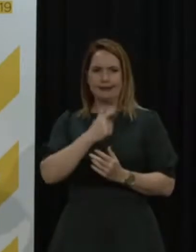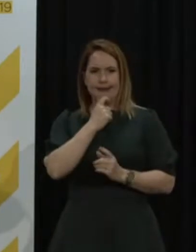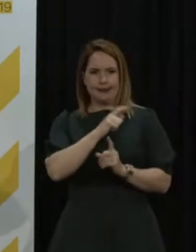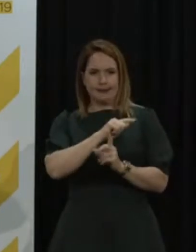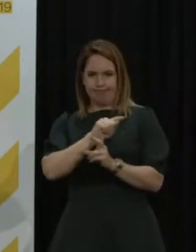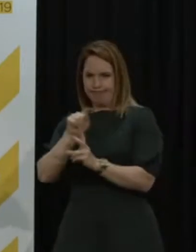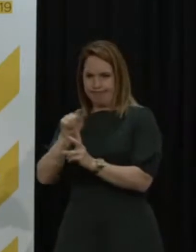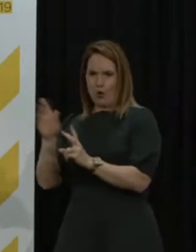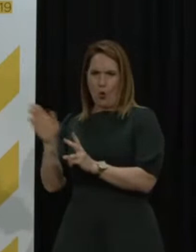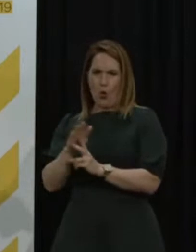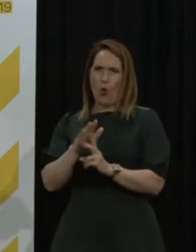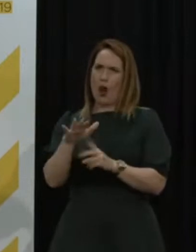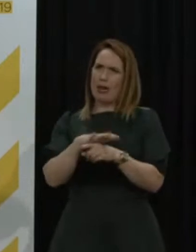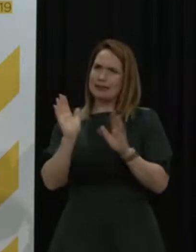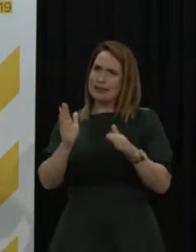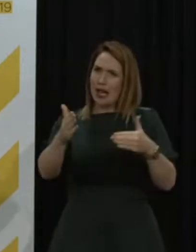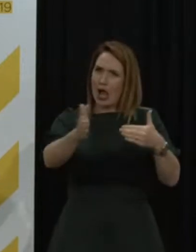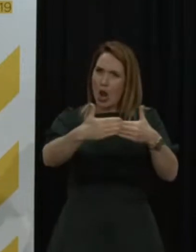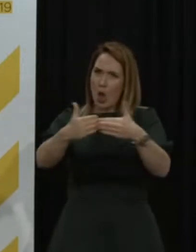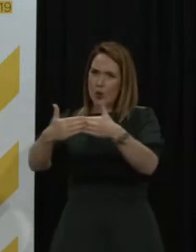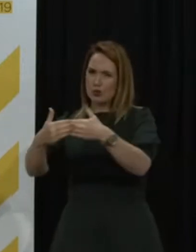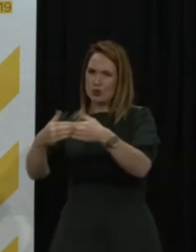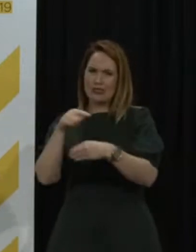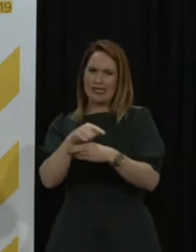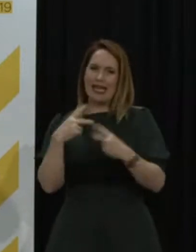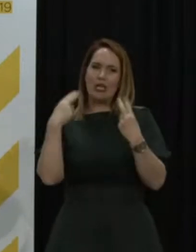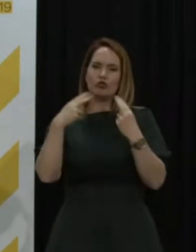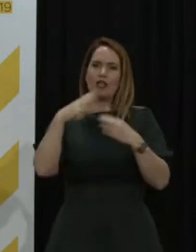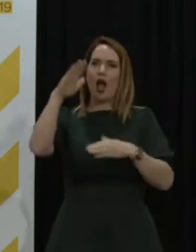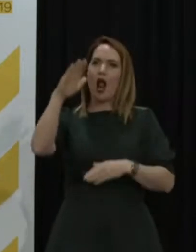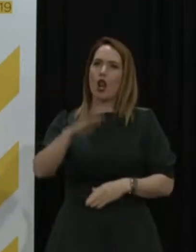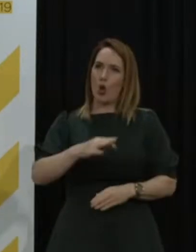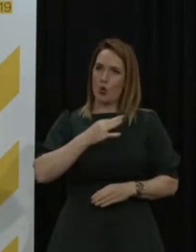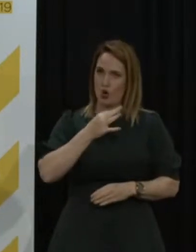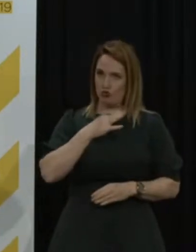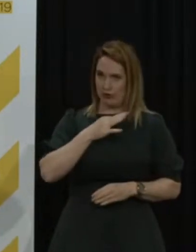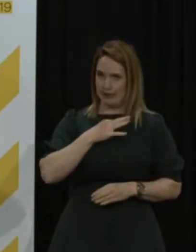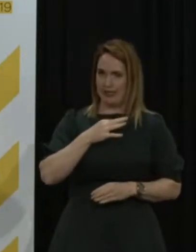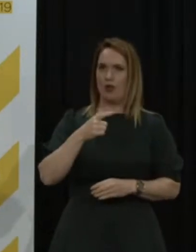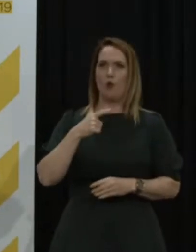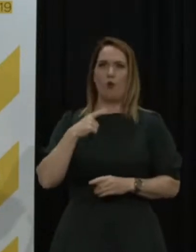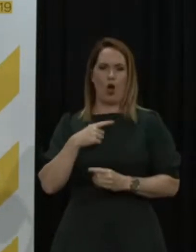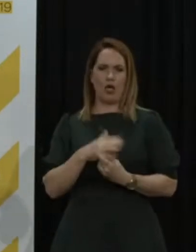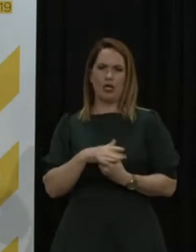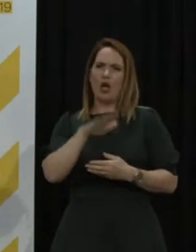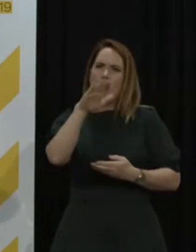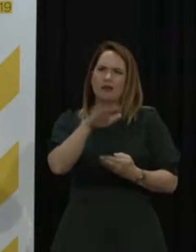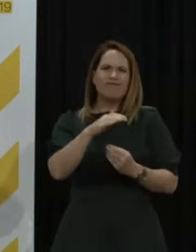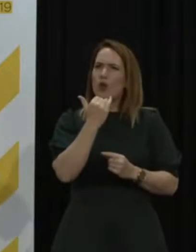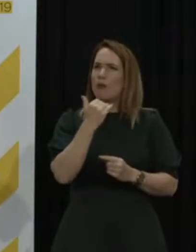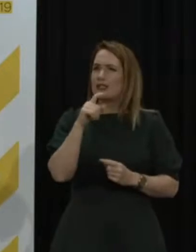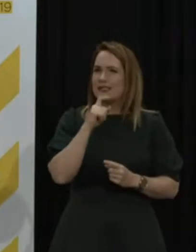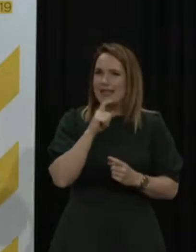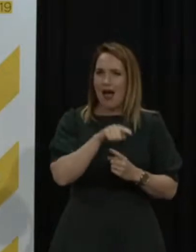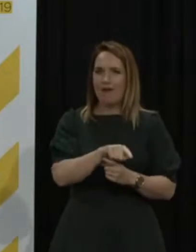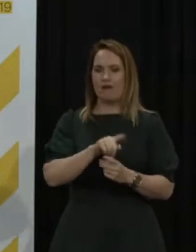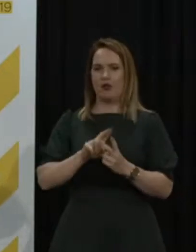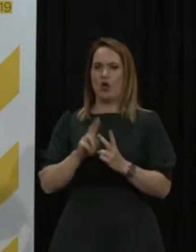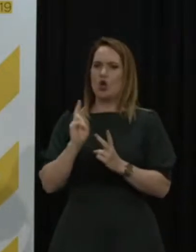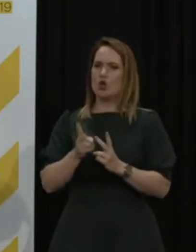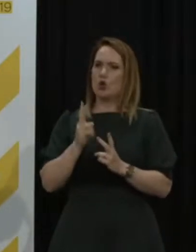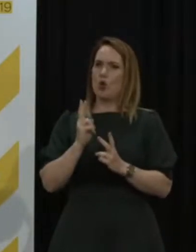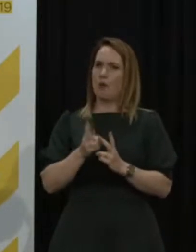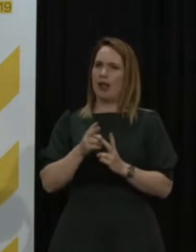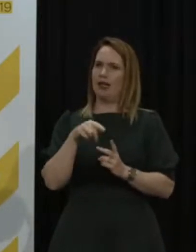still closed, they pose the lowest risk by reopening. There are fewer staff employed. Generally, numbers in the space are constrained